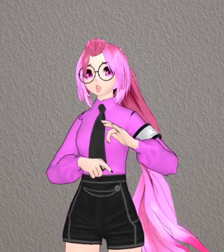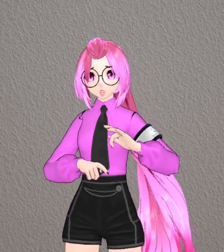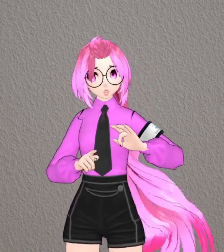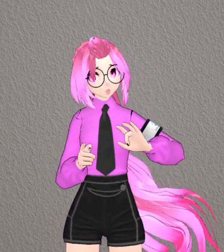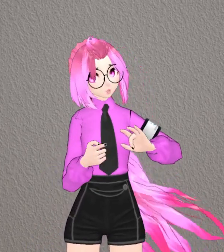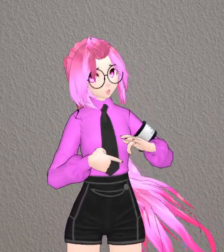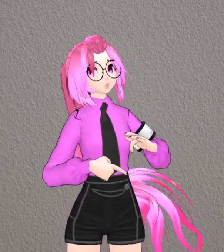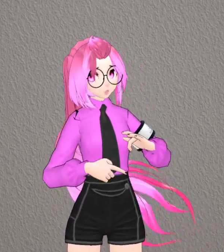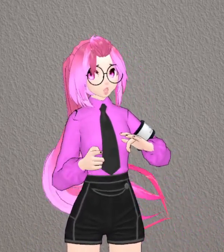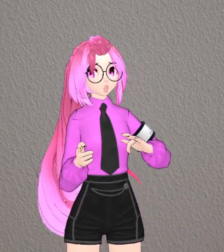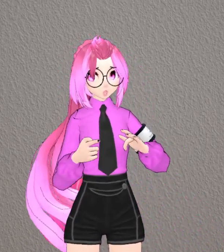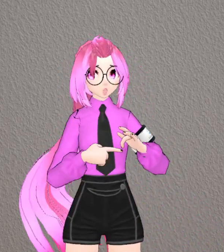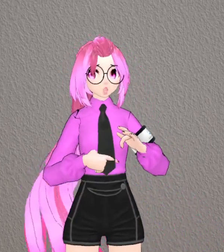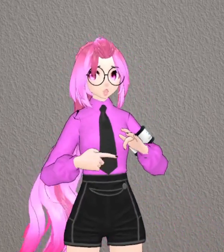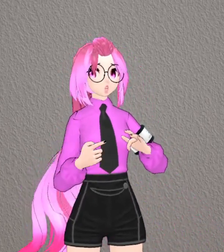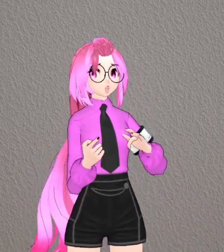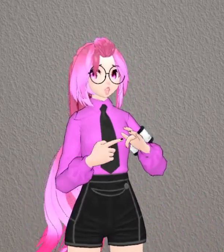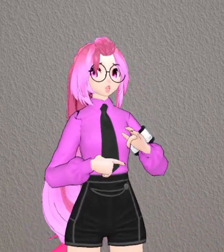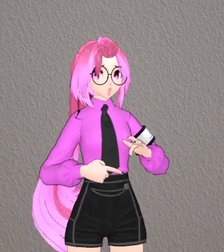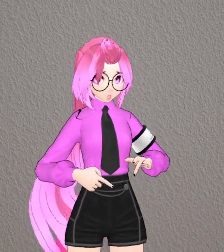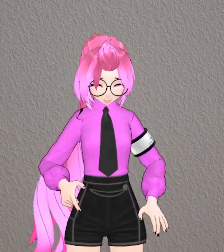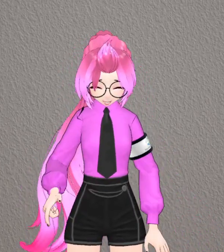Us. Very, very useful. Skip vote. Yes.